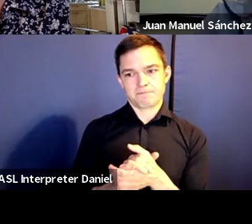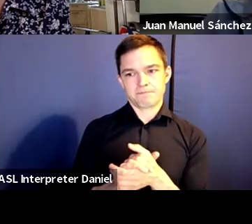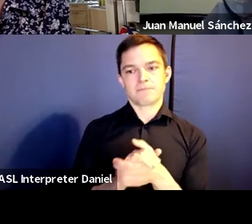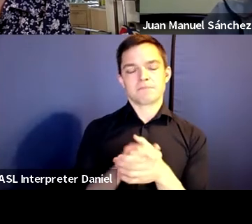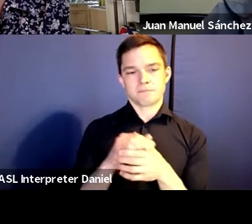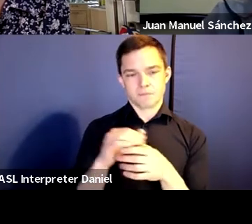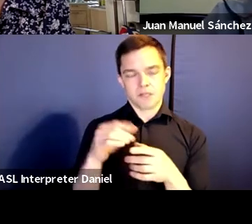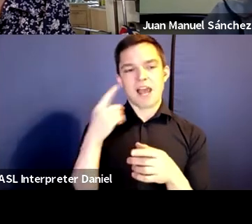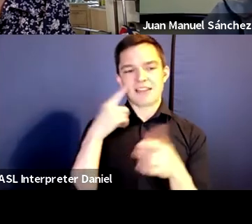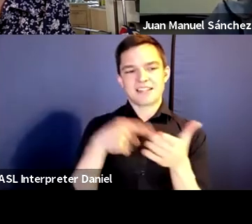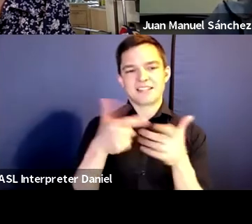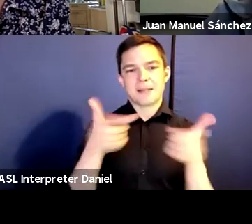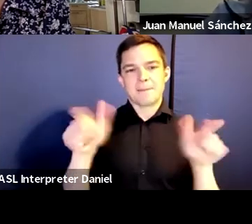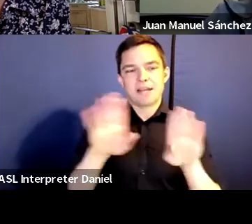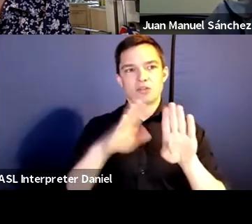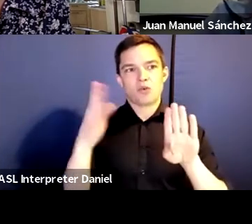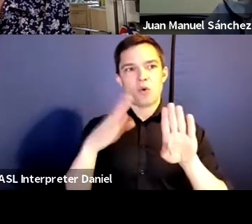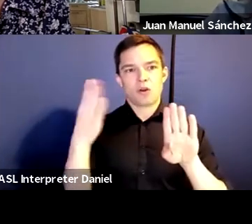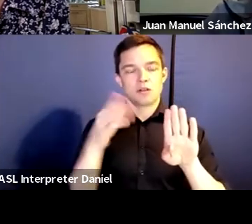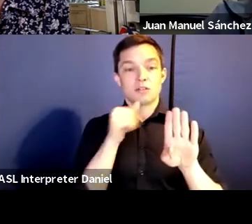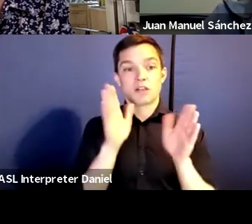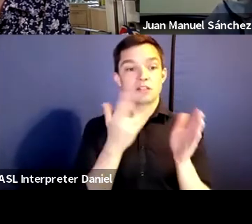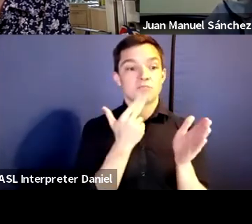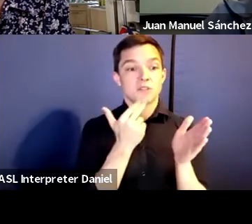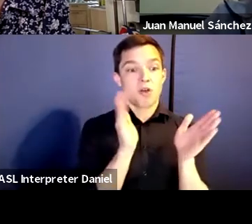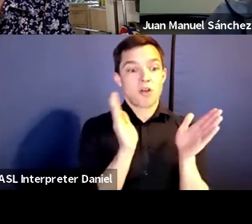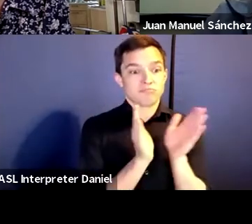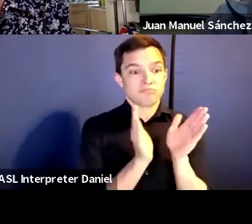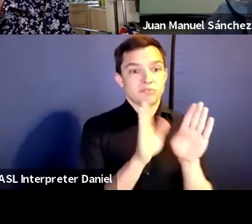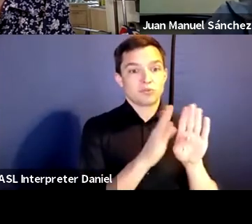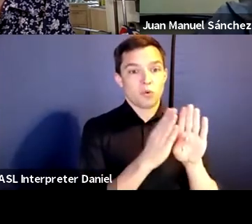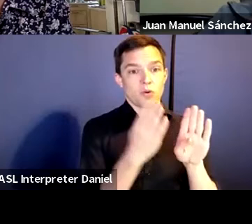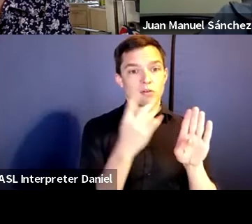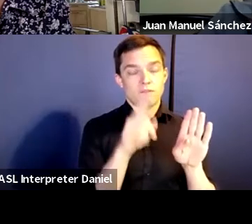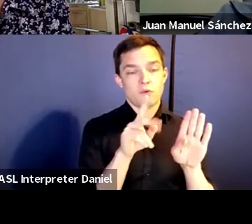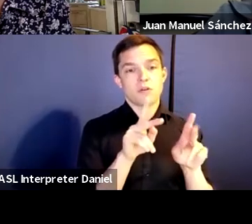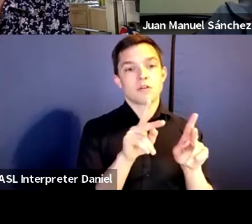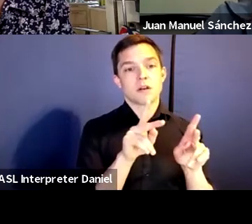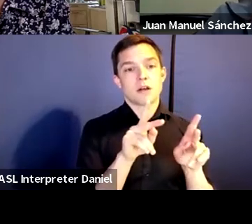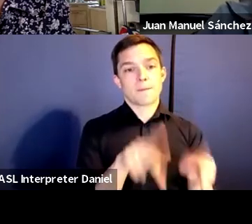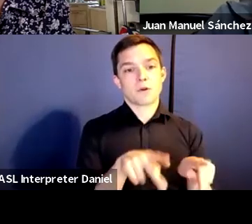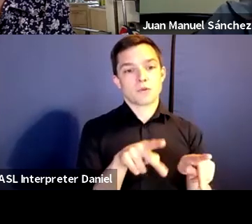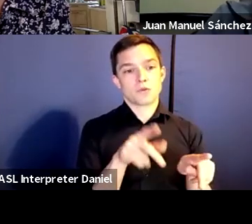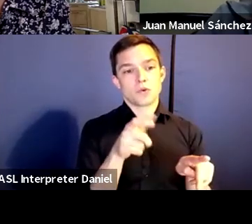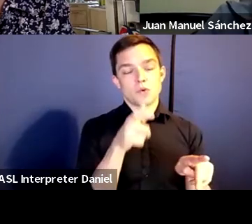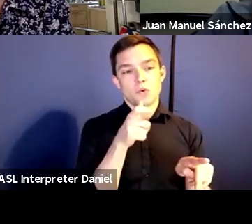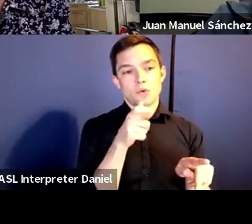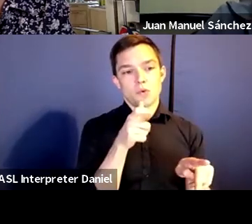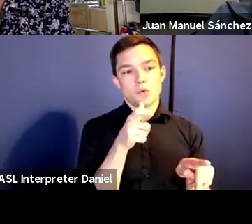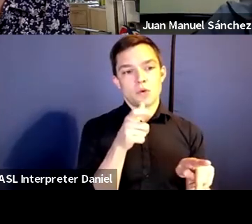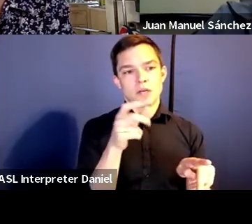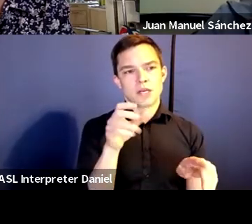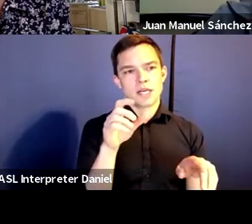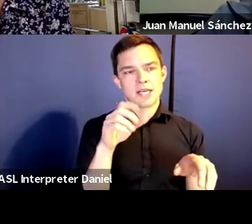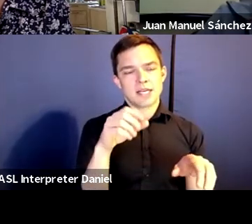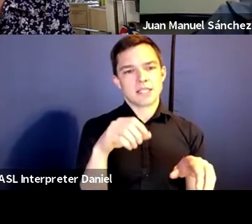a big door. It is not a small door for person. A person without disability to come